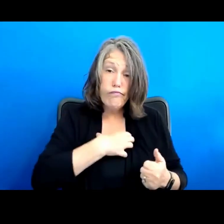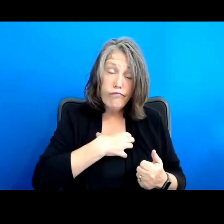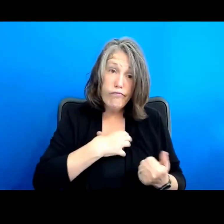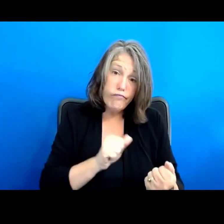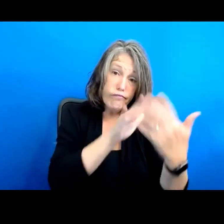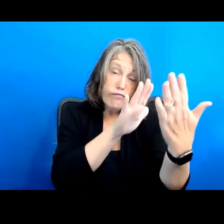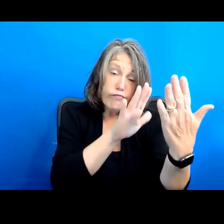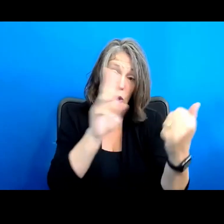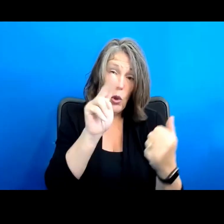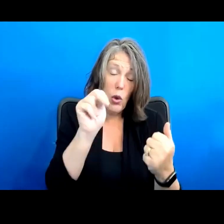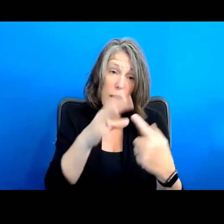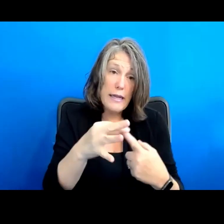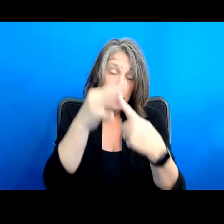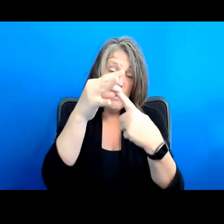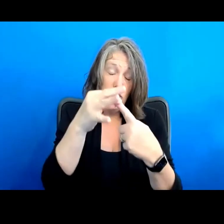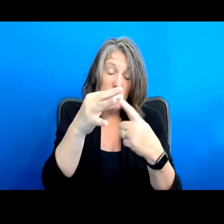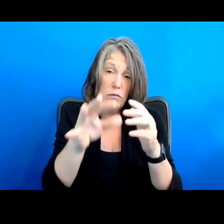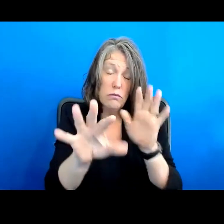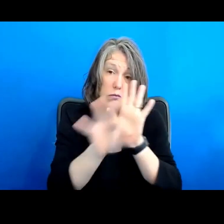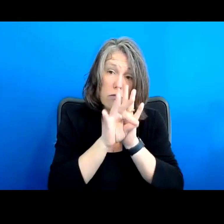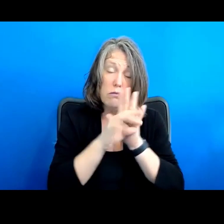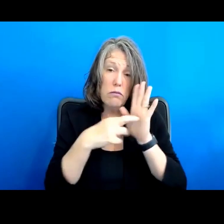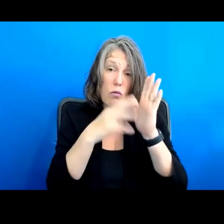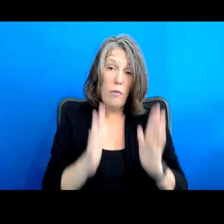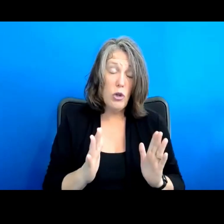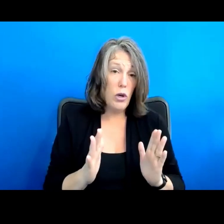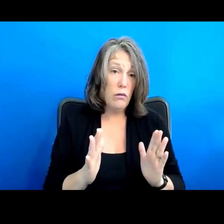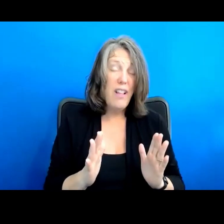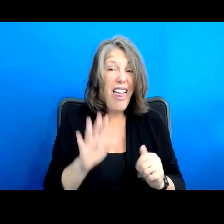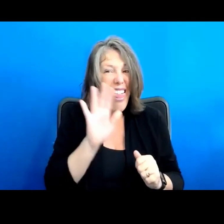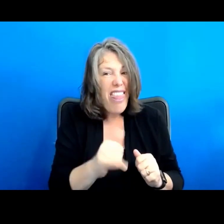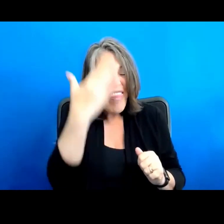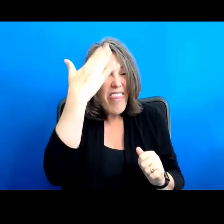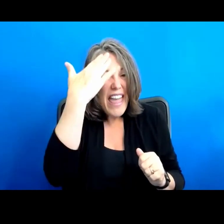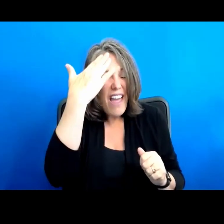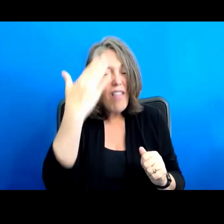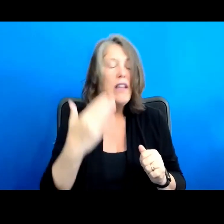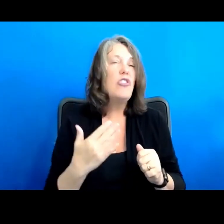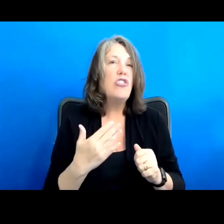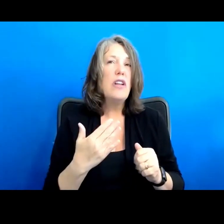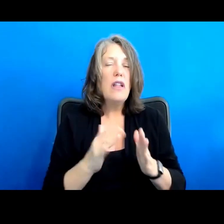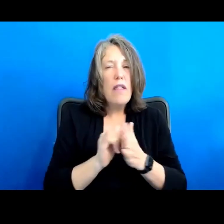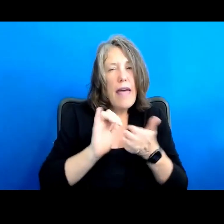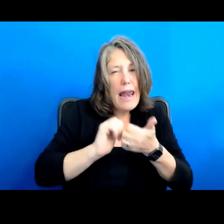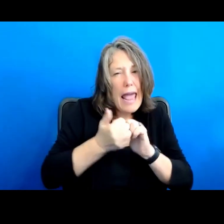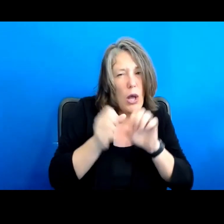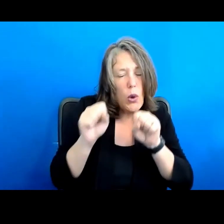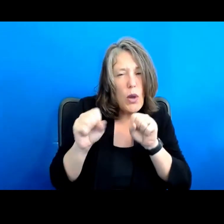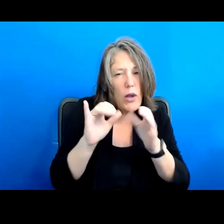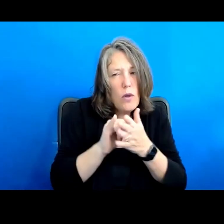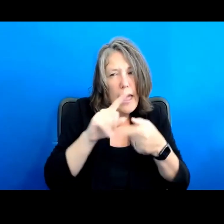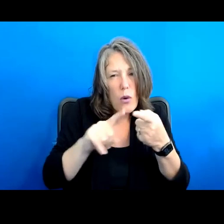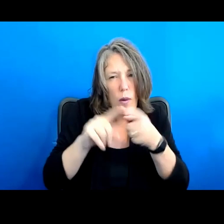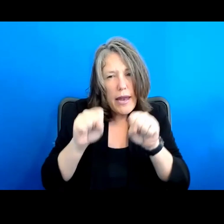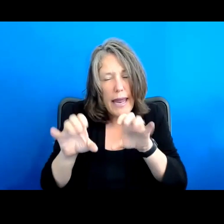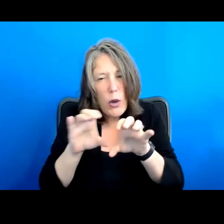the UN Special Rapporteur. That knowledge, the knowledge about how you can do this, when you can do it,